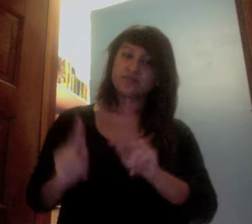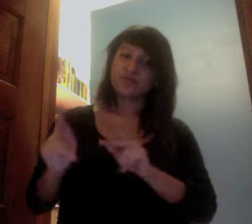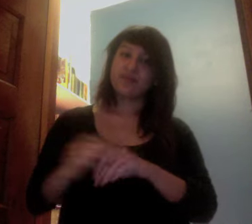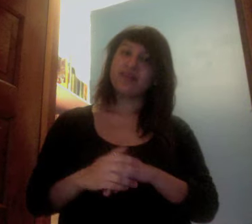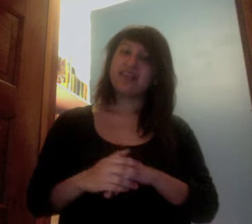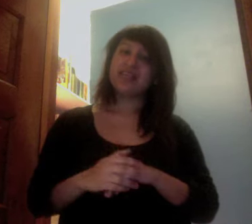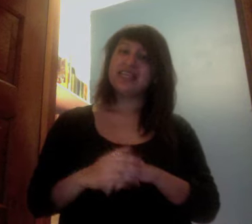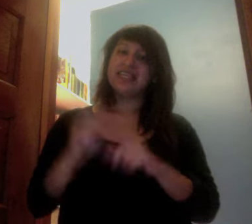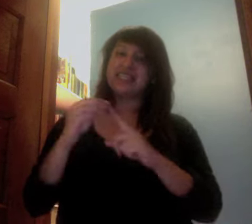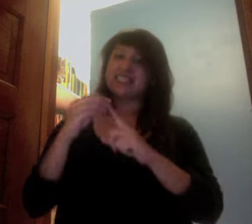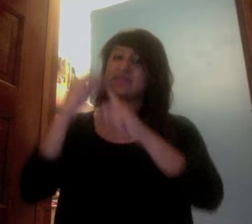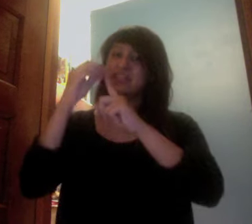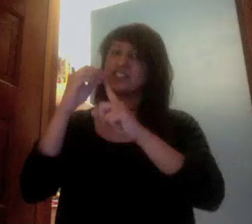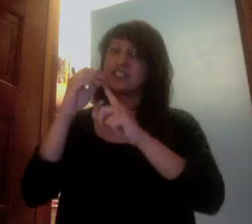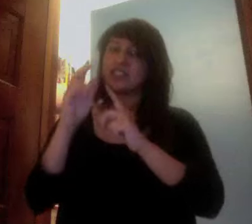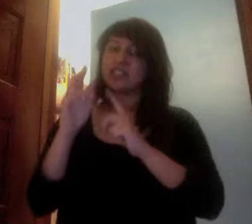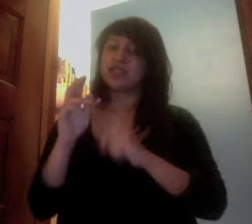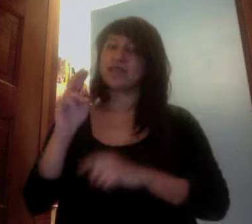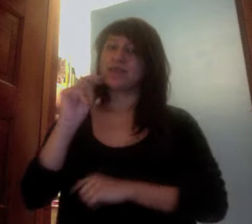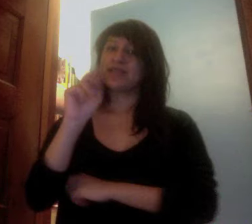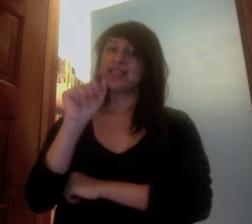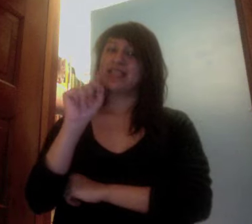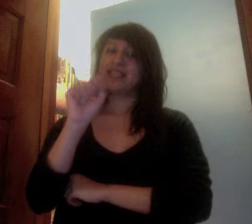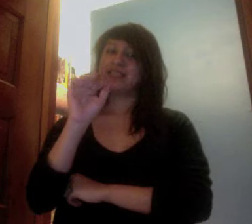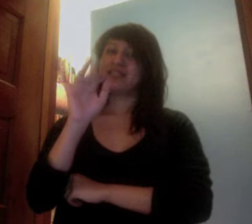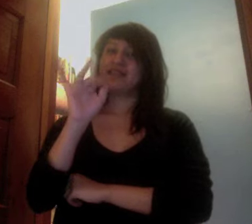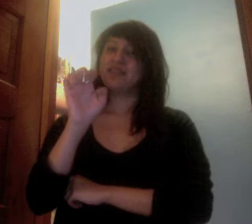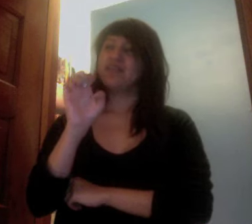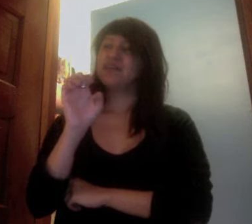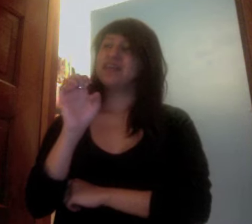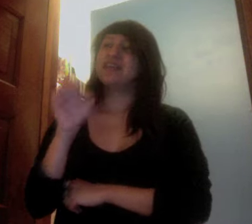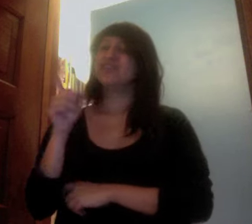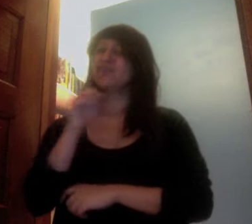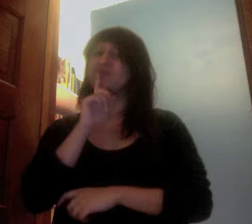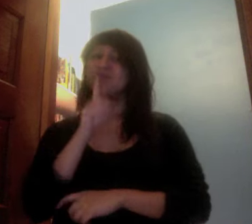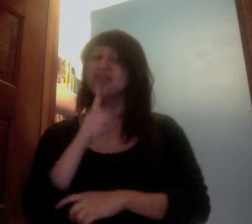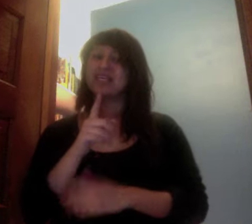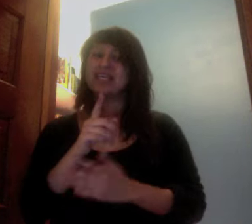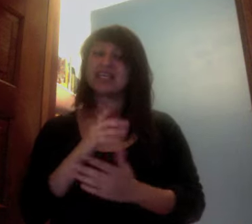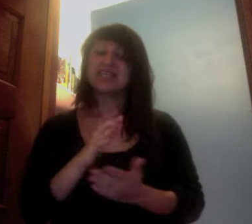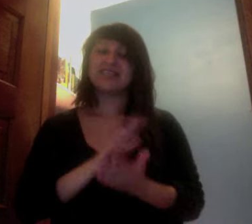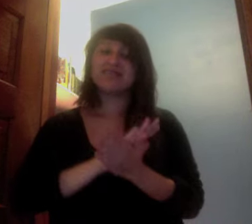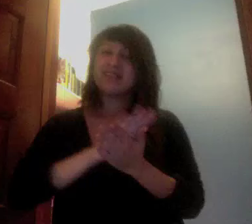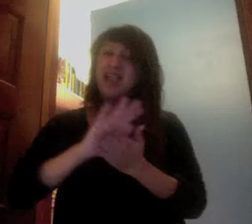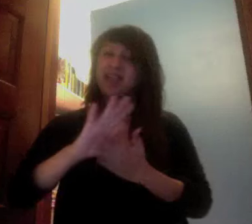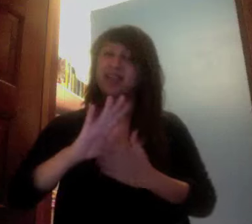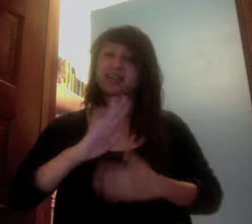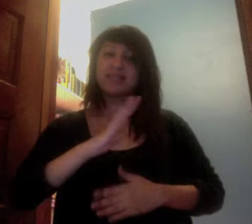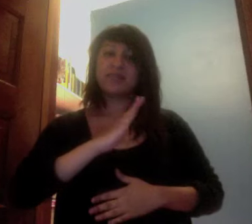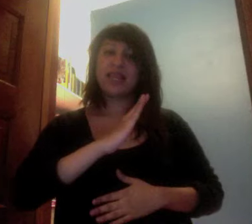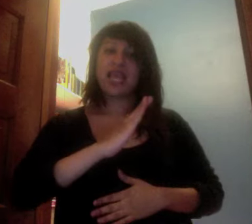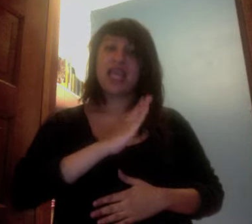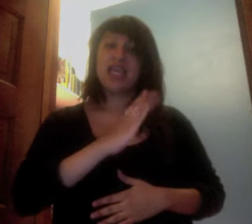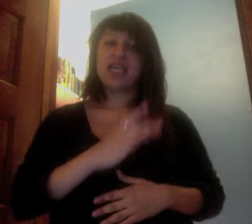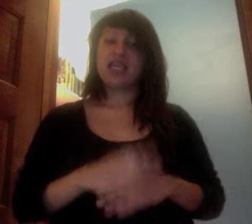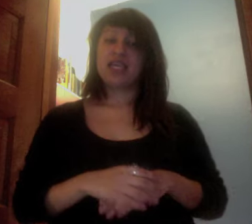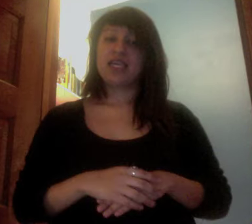Denmark, very polite. There was never an instance where I felt somebody was being rude to